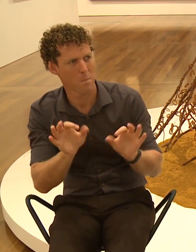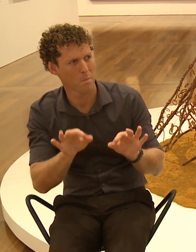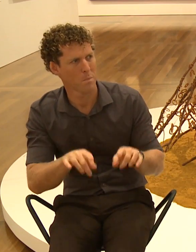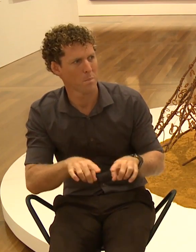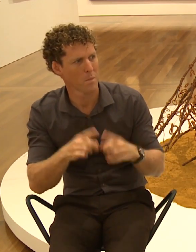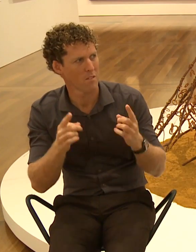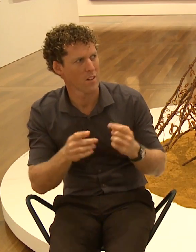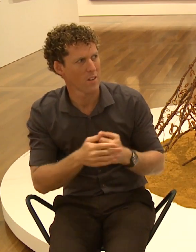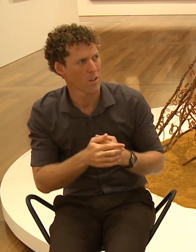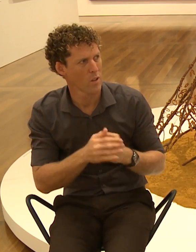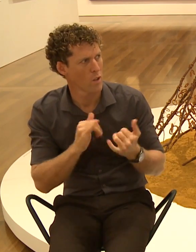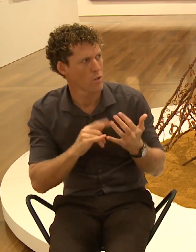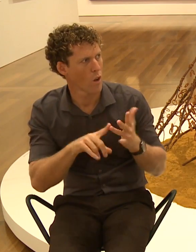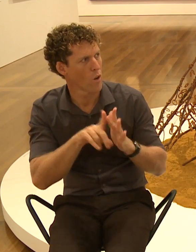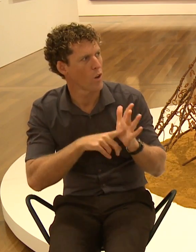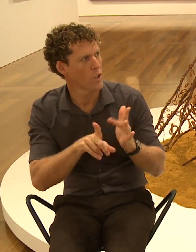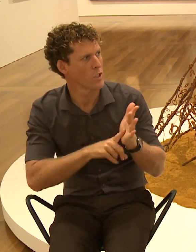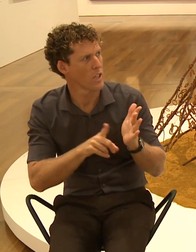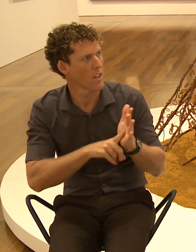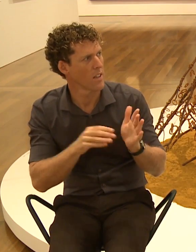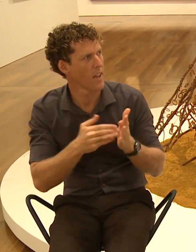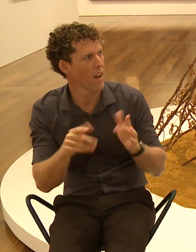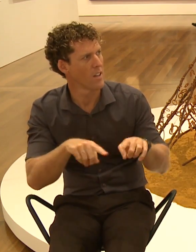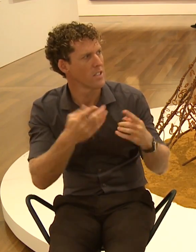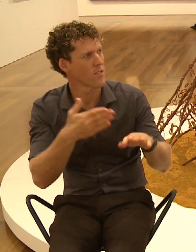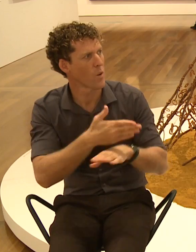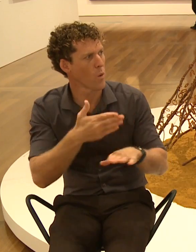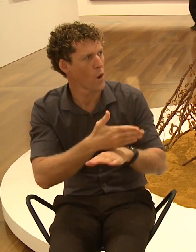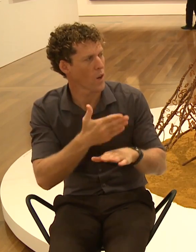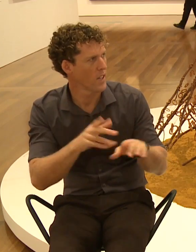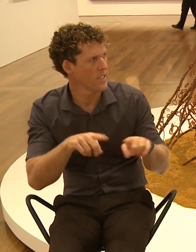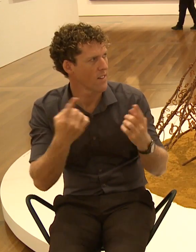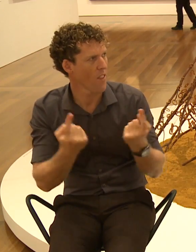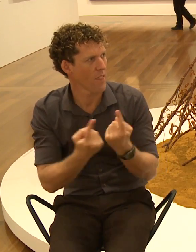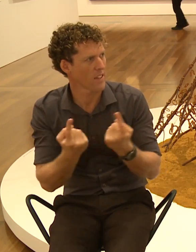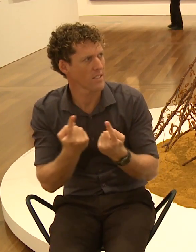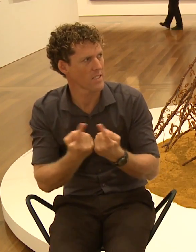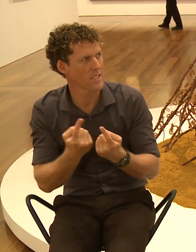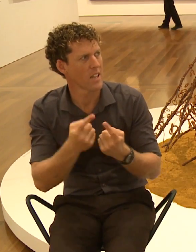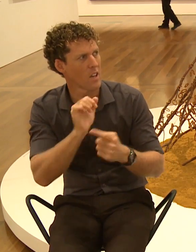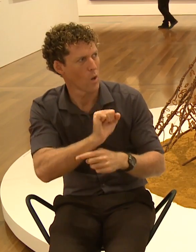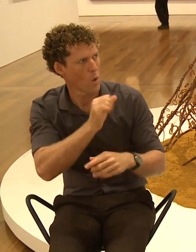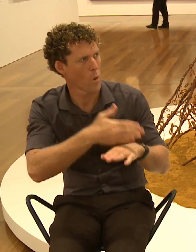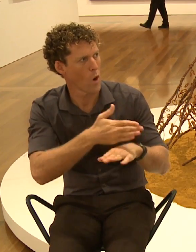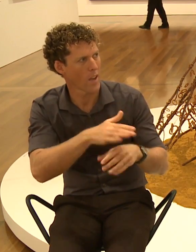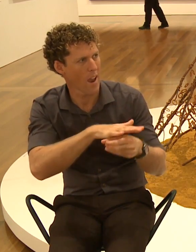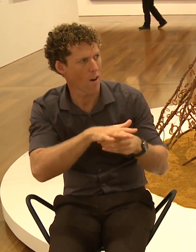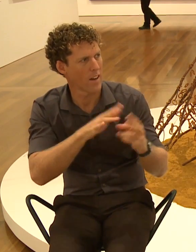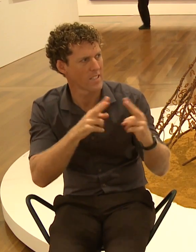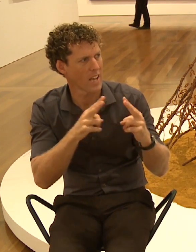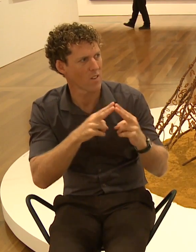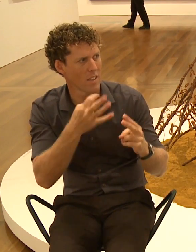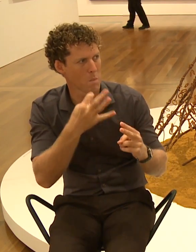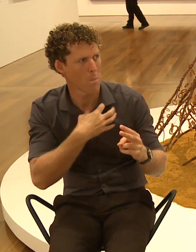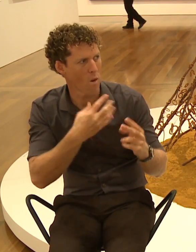So Jill has gone on to other things with her work in Townsville, and in an